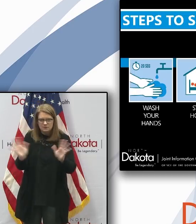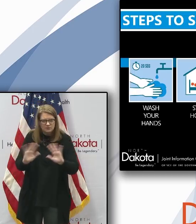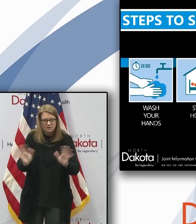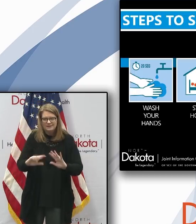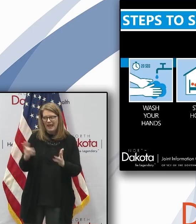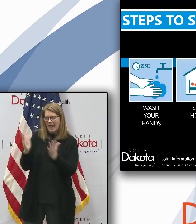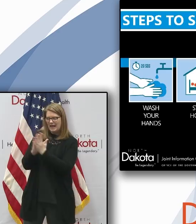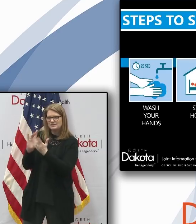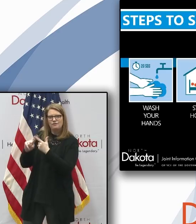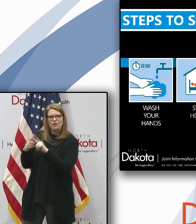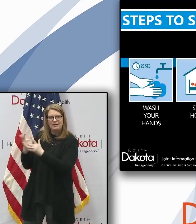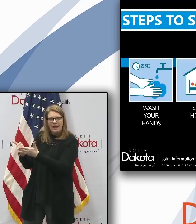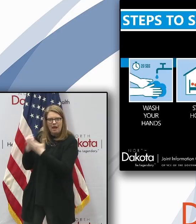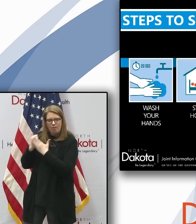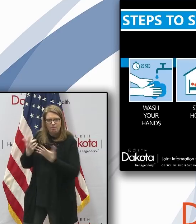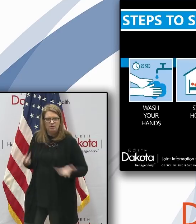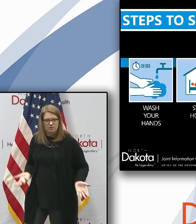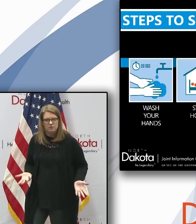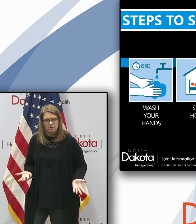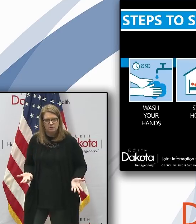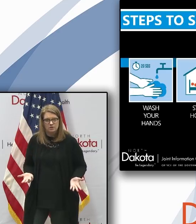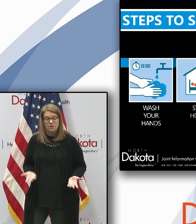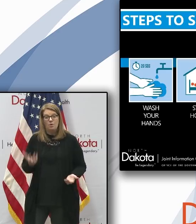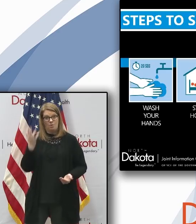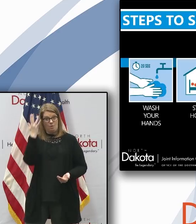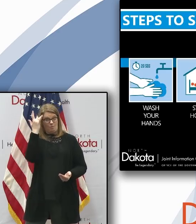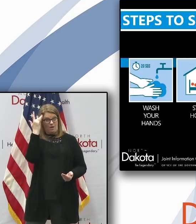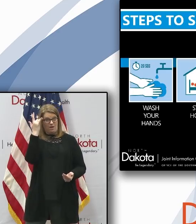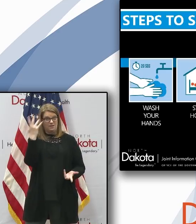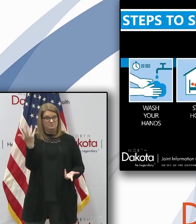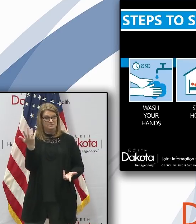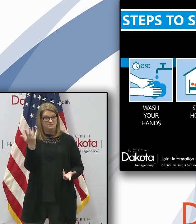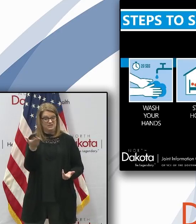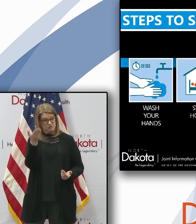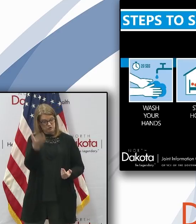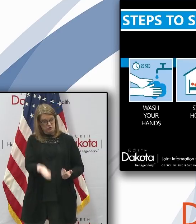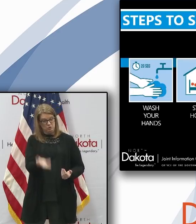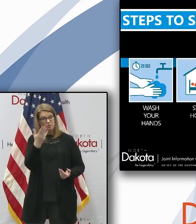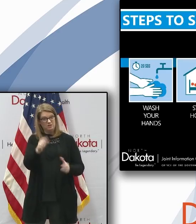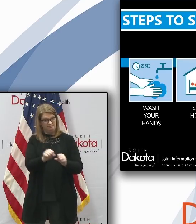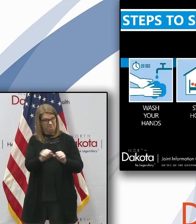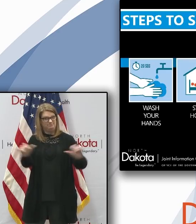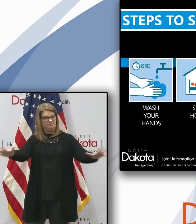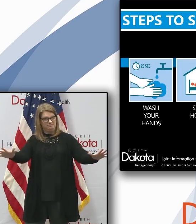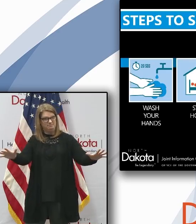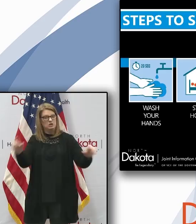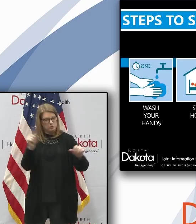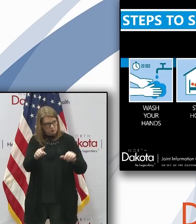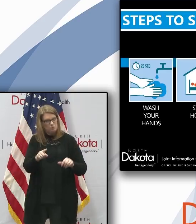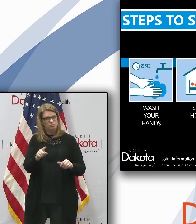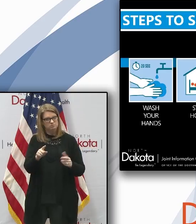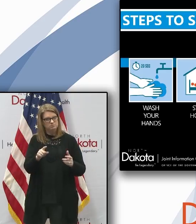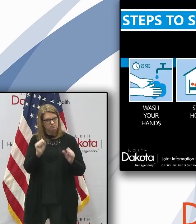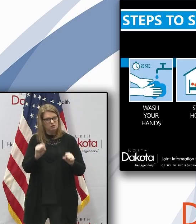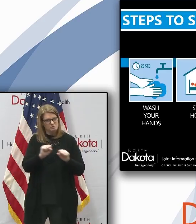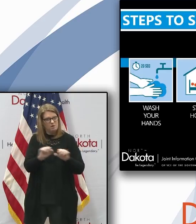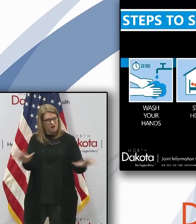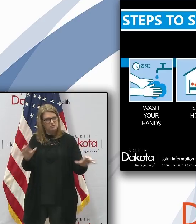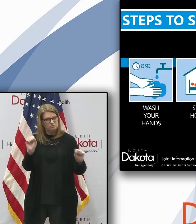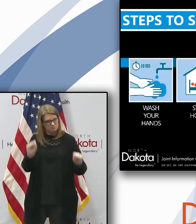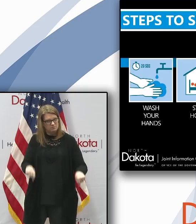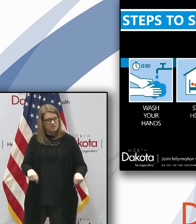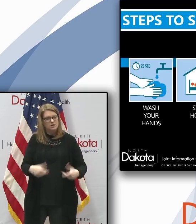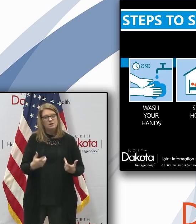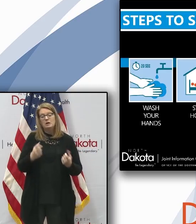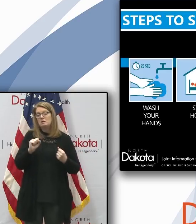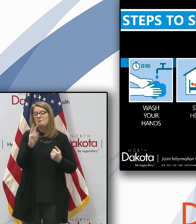that, because you could be someone who's spreading. If you are, and again, symptoms could even be